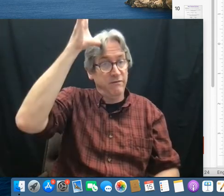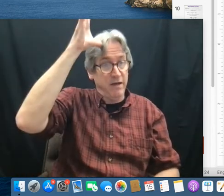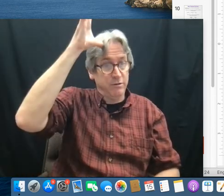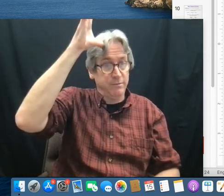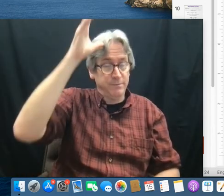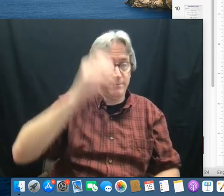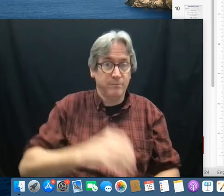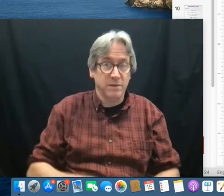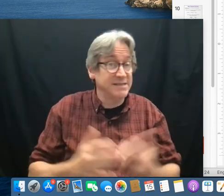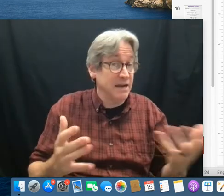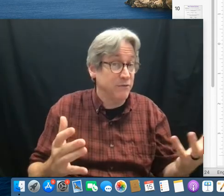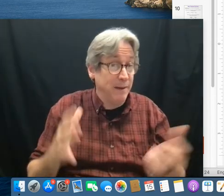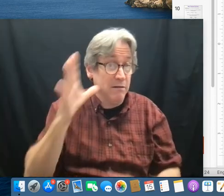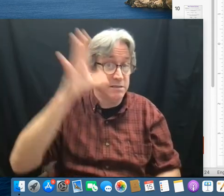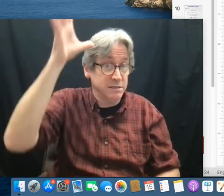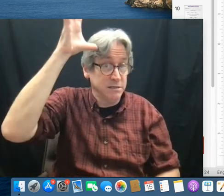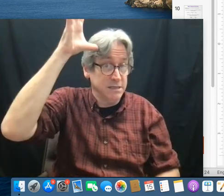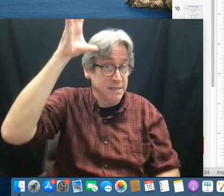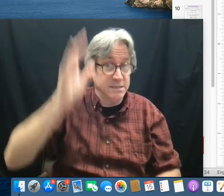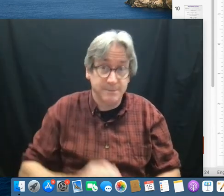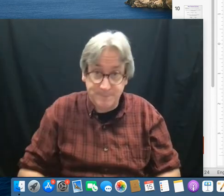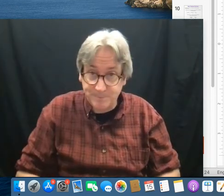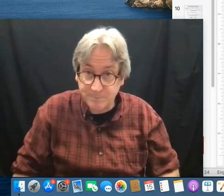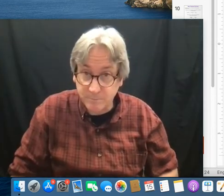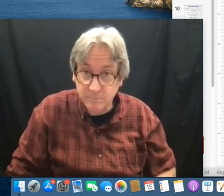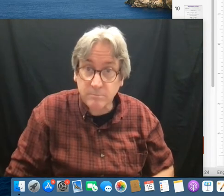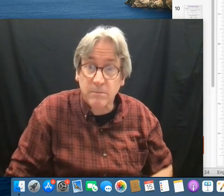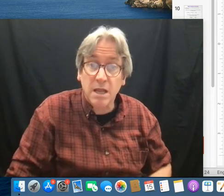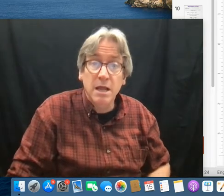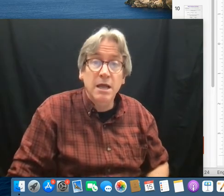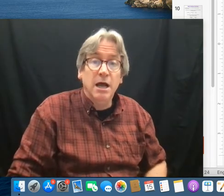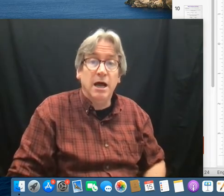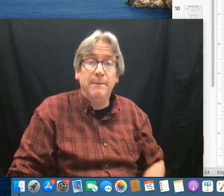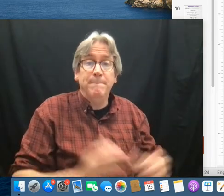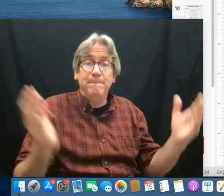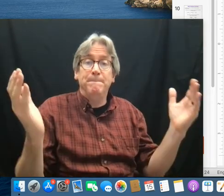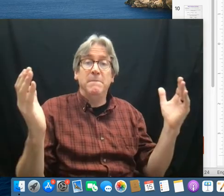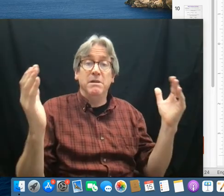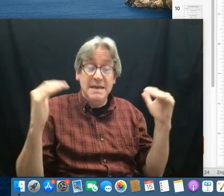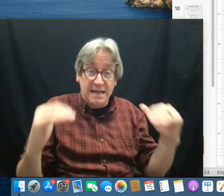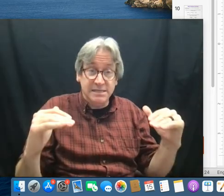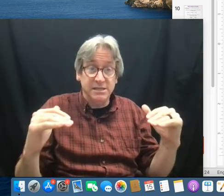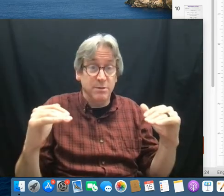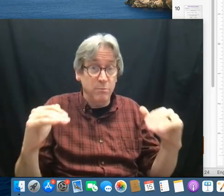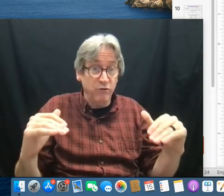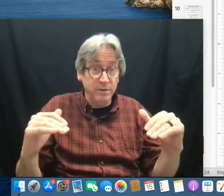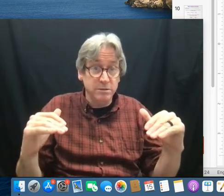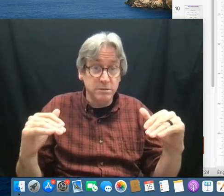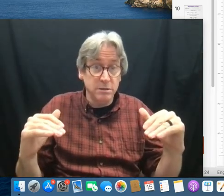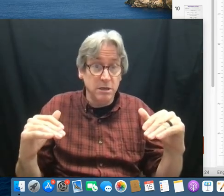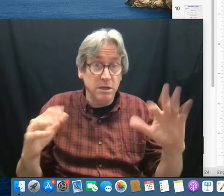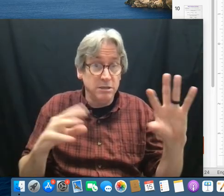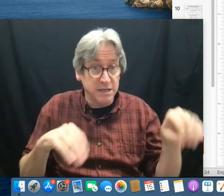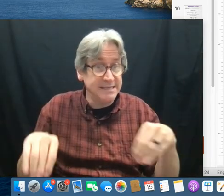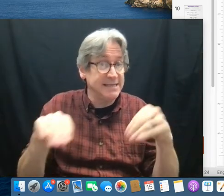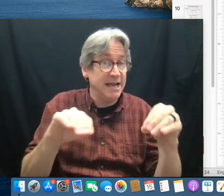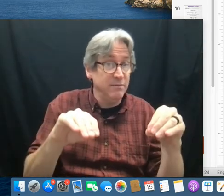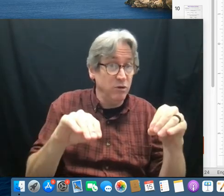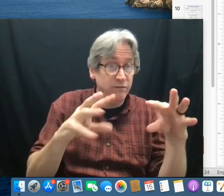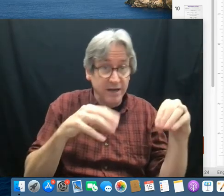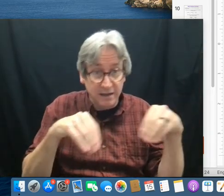If you change that location, if you go to the upper half of the head, which is tends to be the male signs are up here, versus the